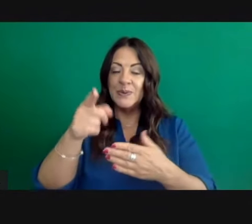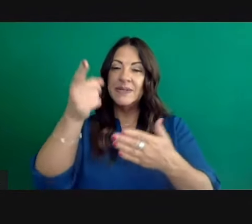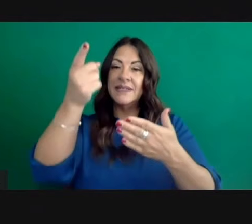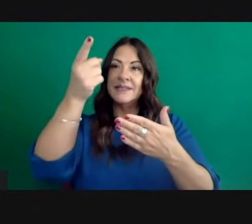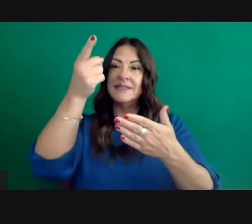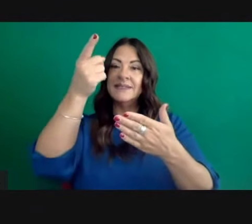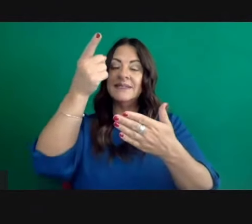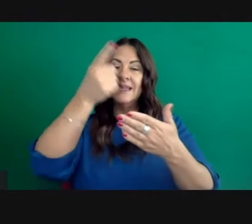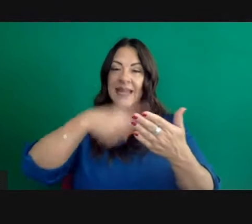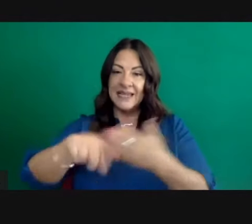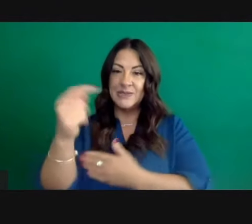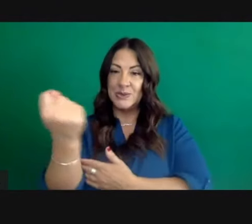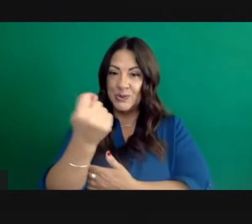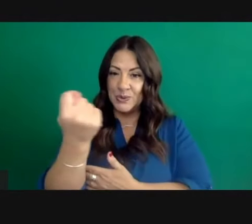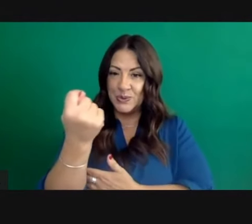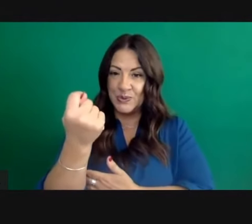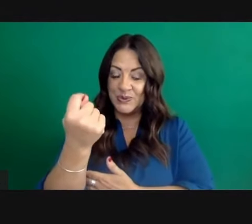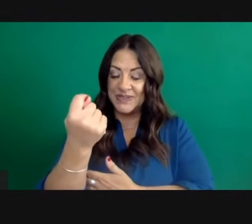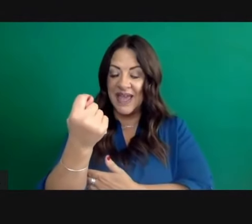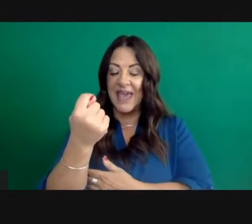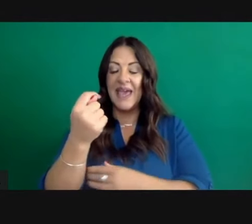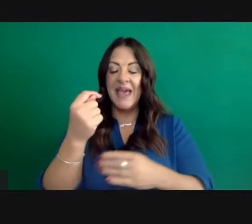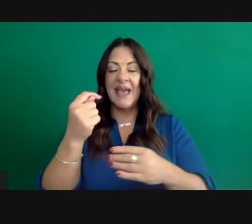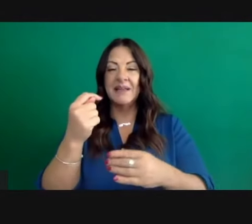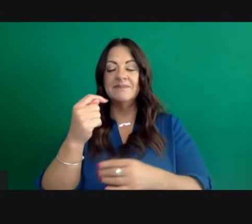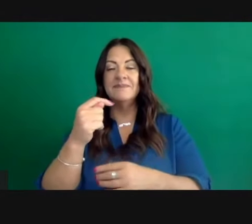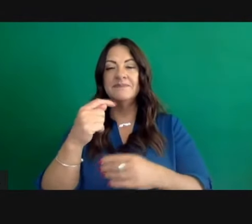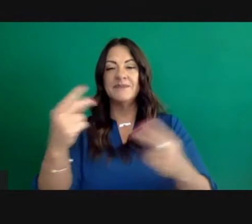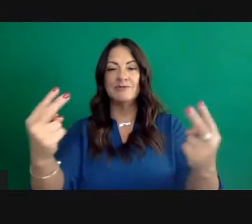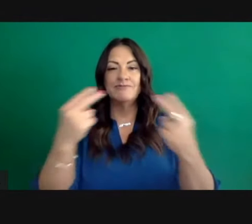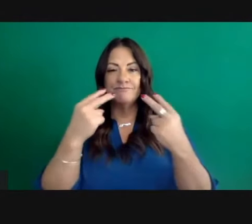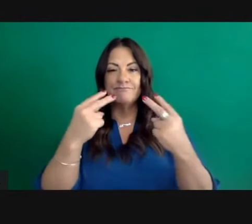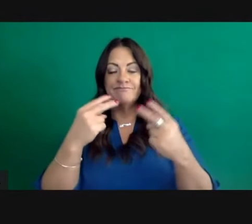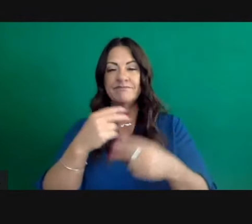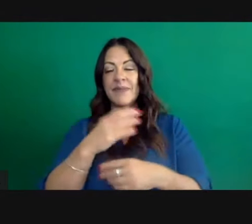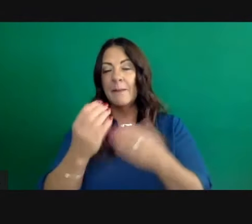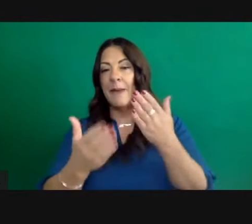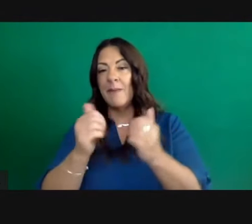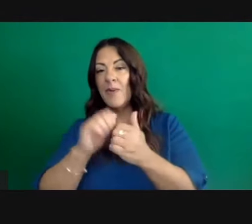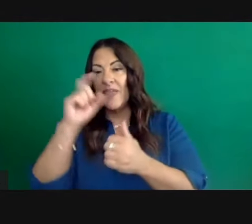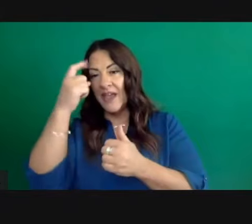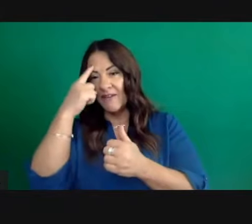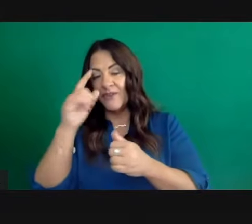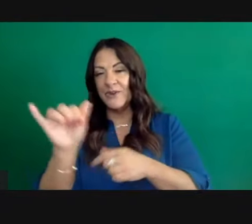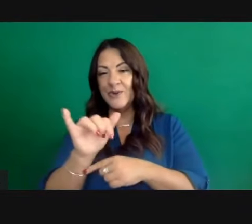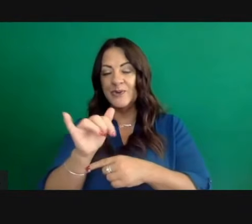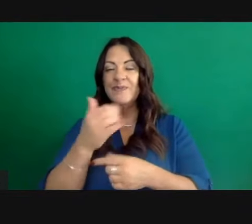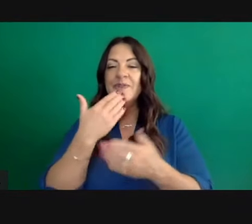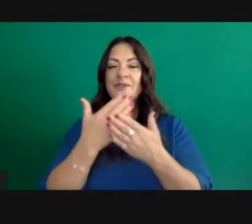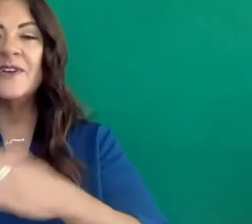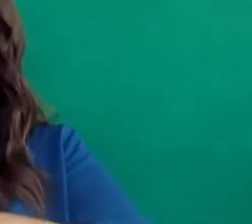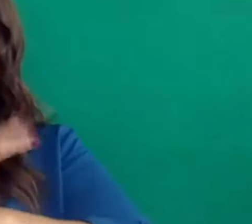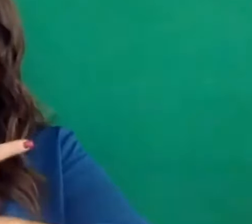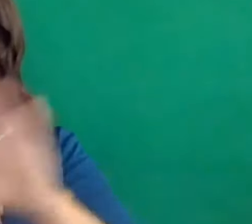but next Tuesday in this Zoom, and maybe earlier with the governor. Have a good rest of your afternoon.